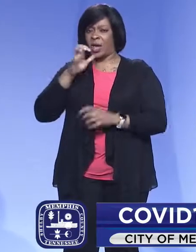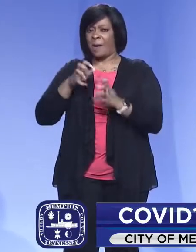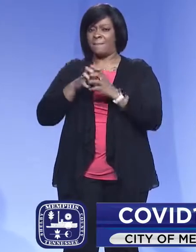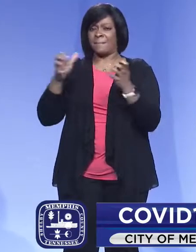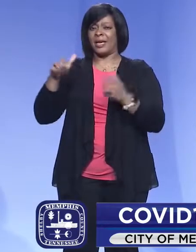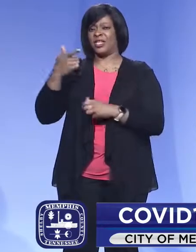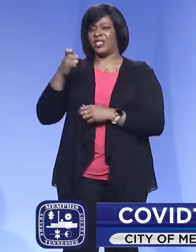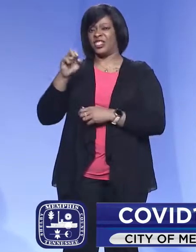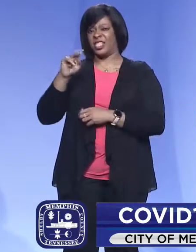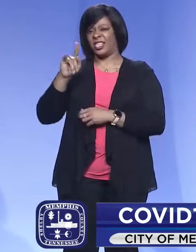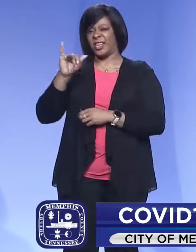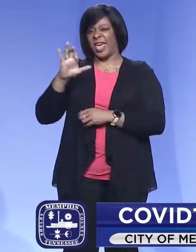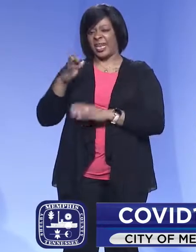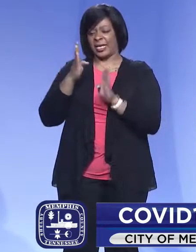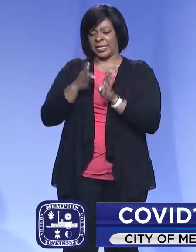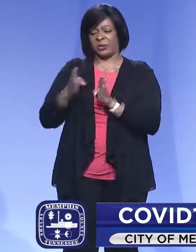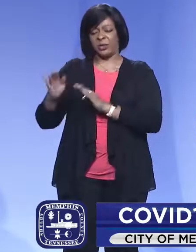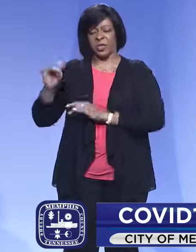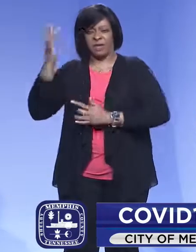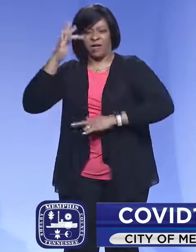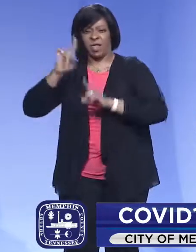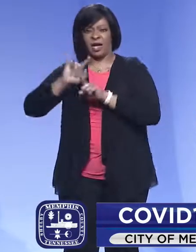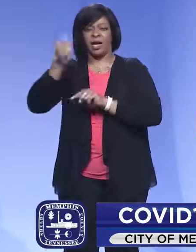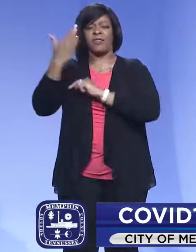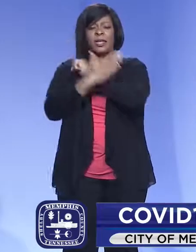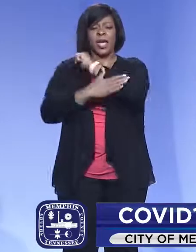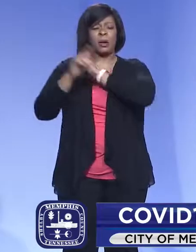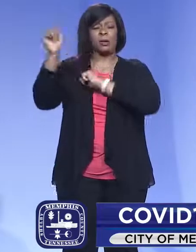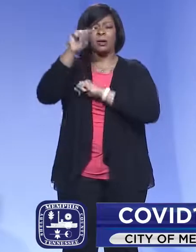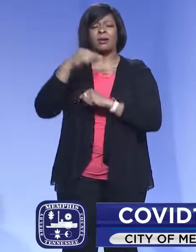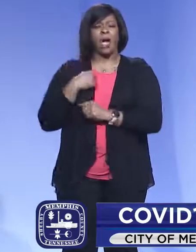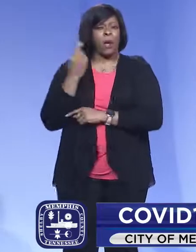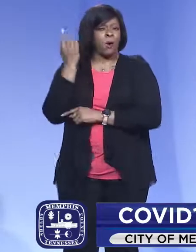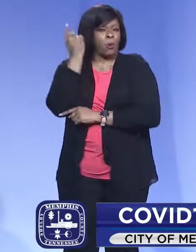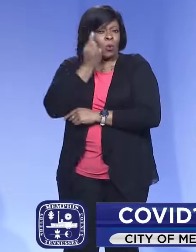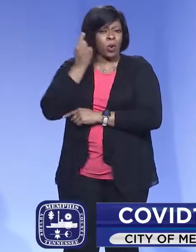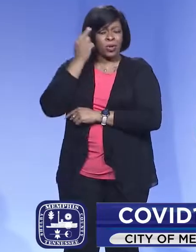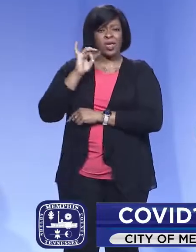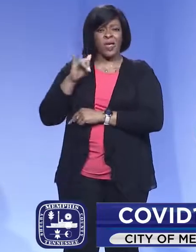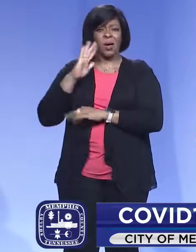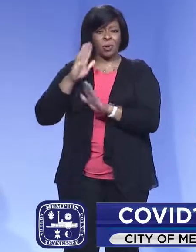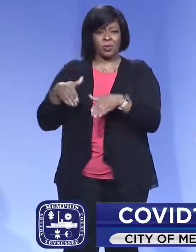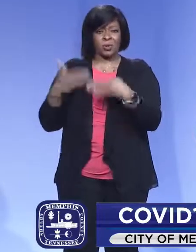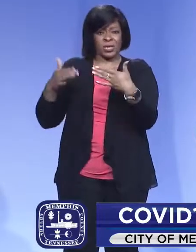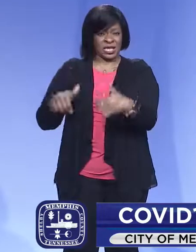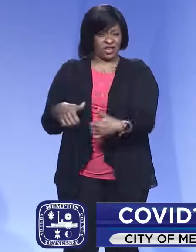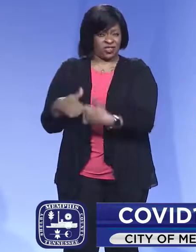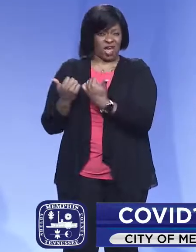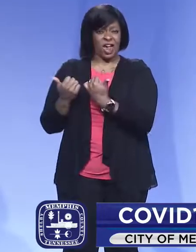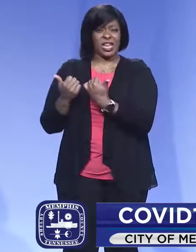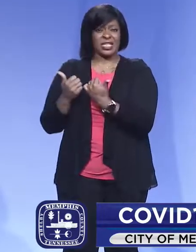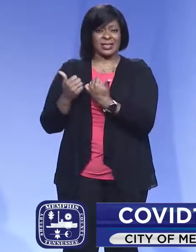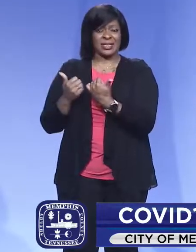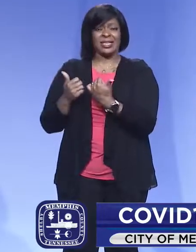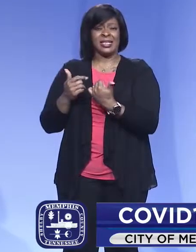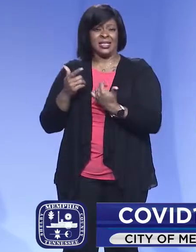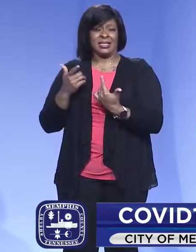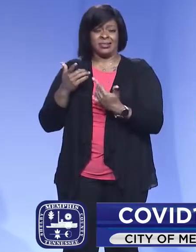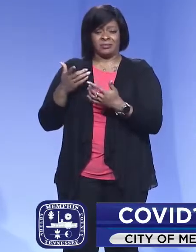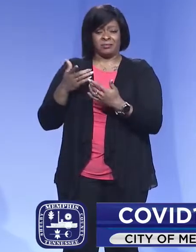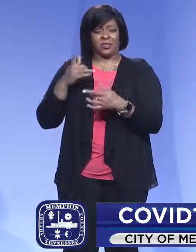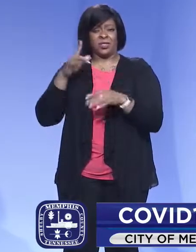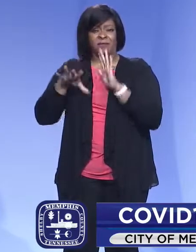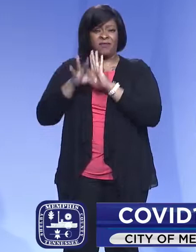genetic sequencing of the virus as other counties. And so I wondered if this will present a challenge in detecting